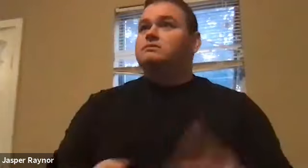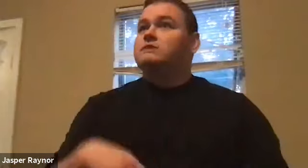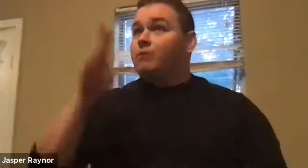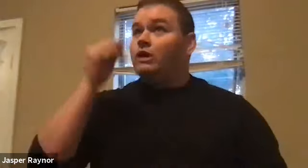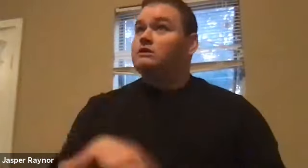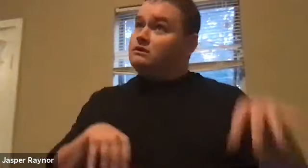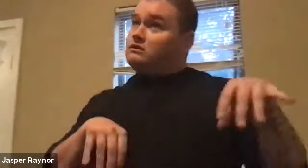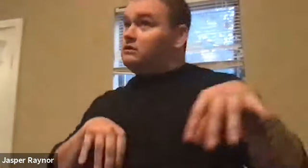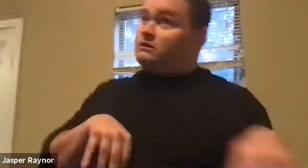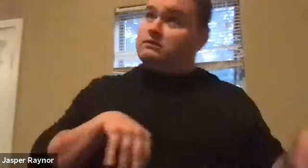that boy."